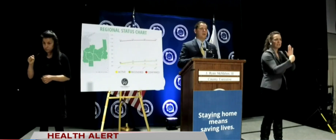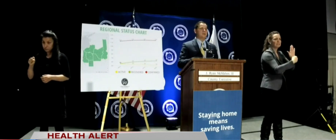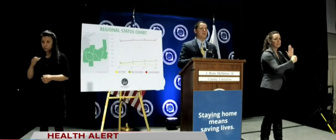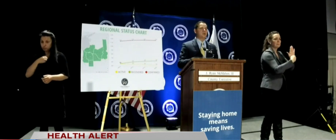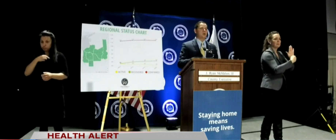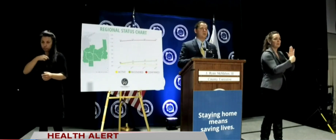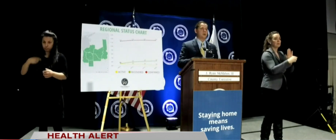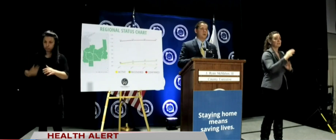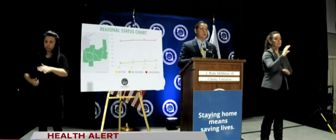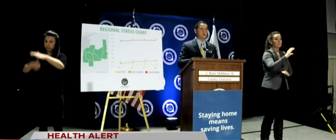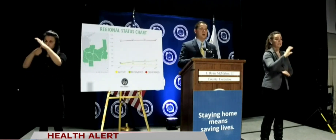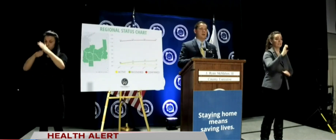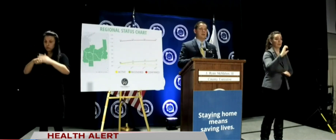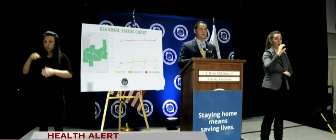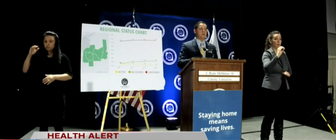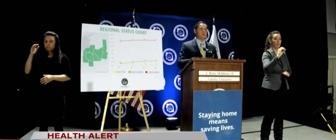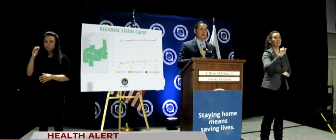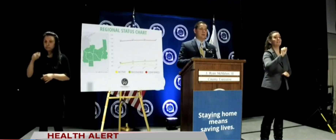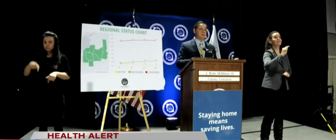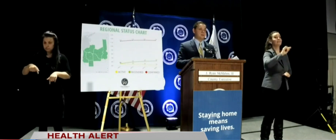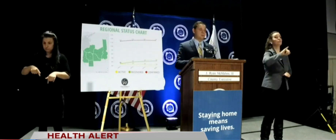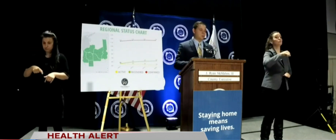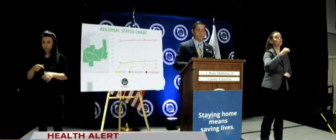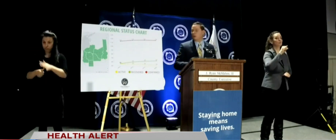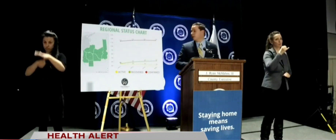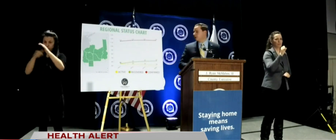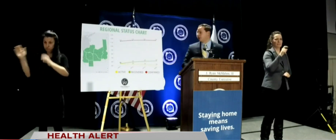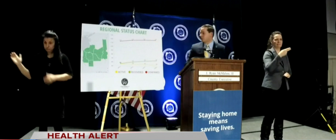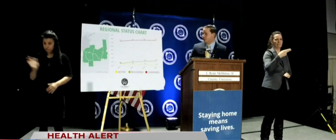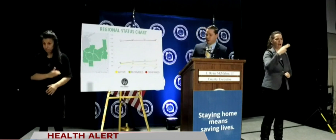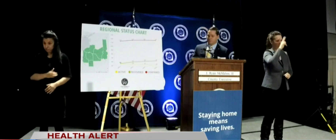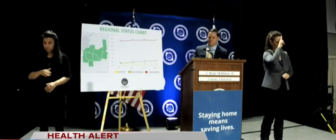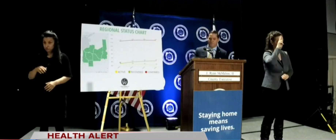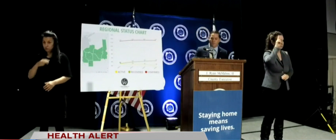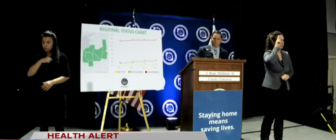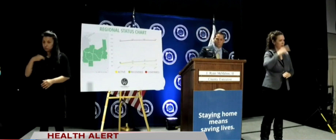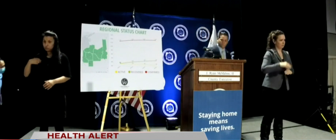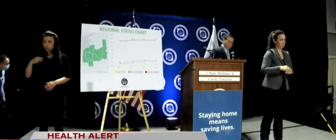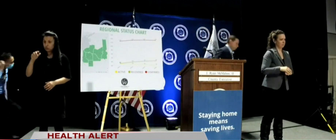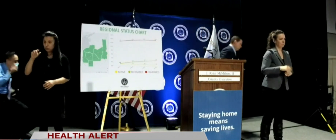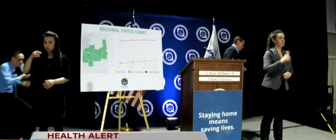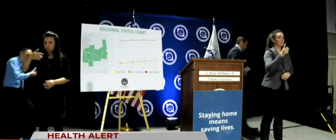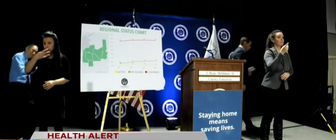of St. Joe's here with us, Dr. Leslie Luke. Doctor, come on up.